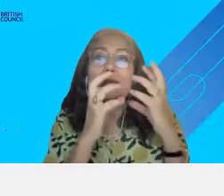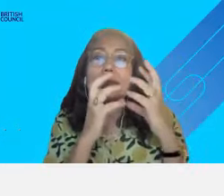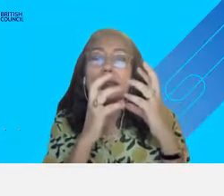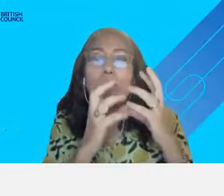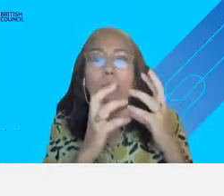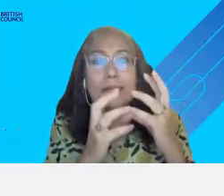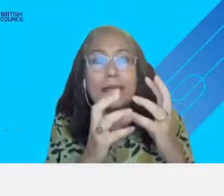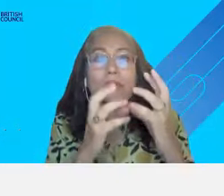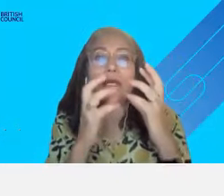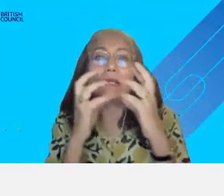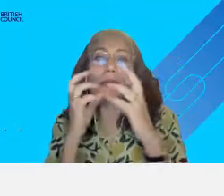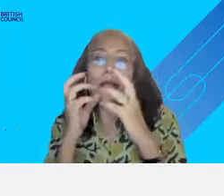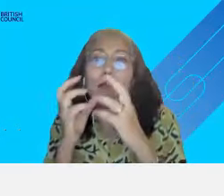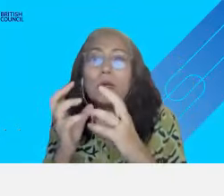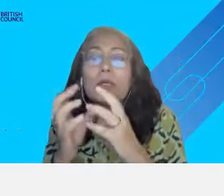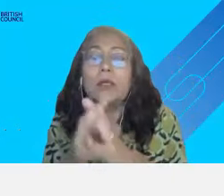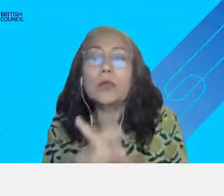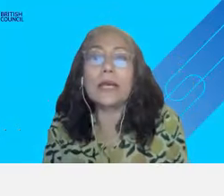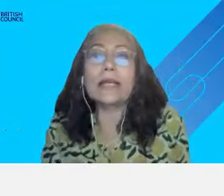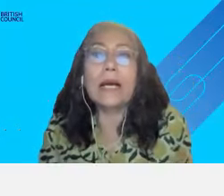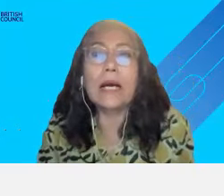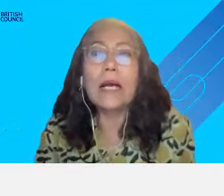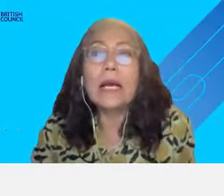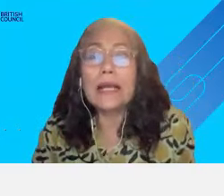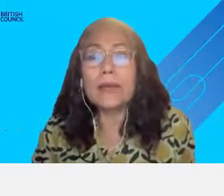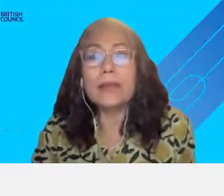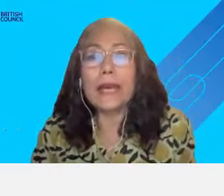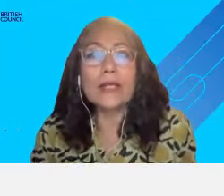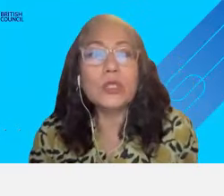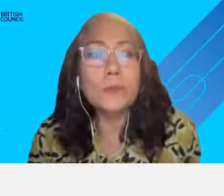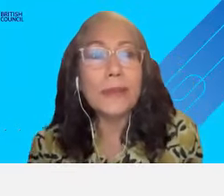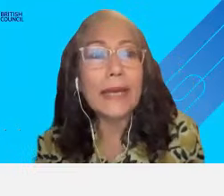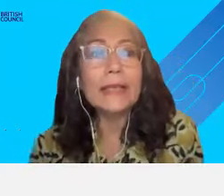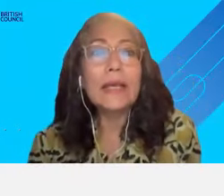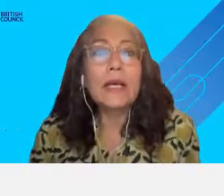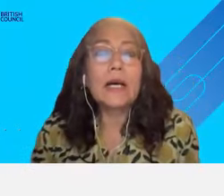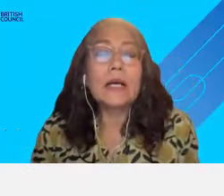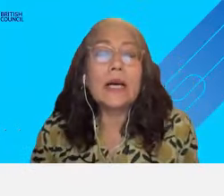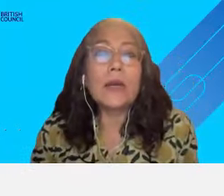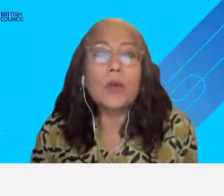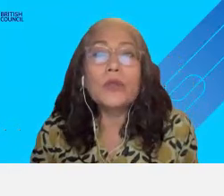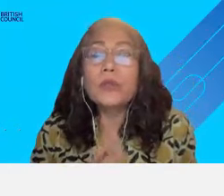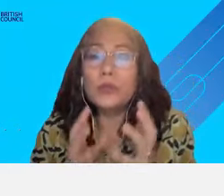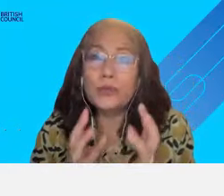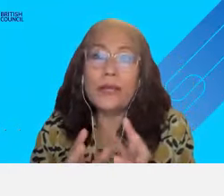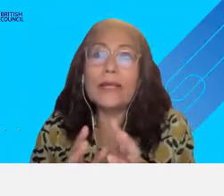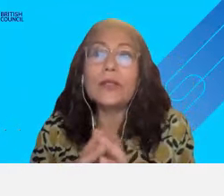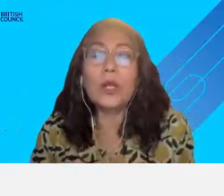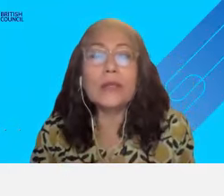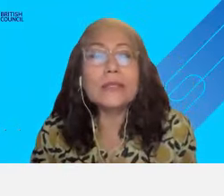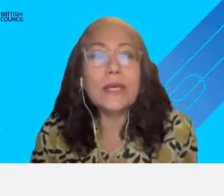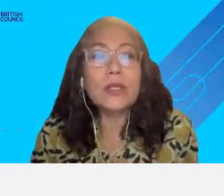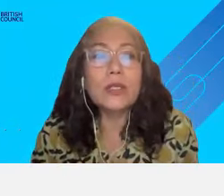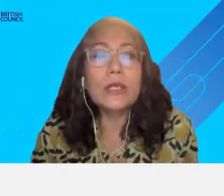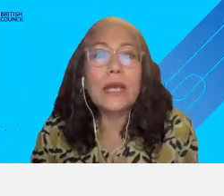primary lesson, then was the secondary lesson, and then we looked at our climate action plan. I want you to reflect